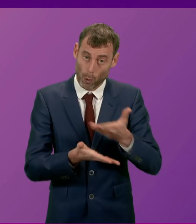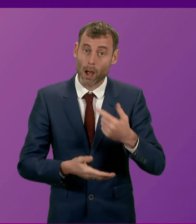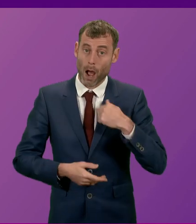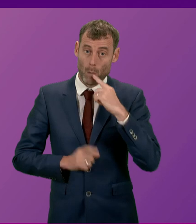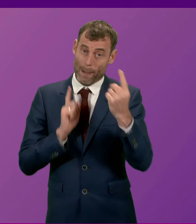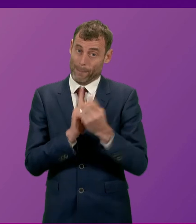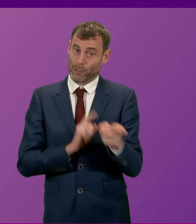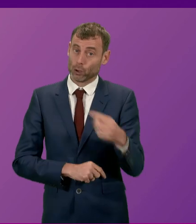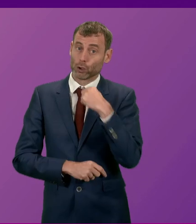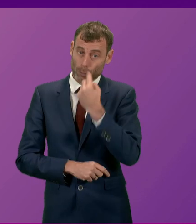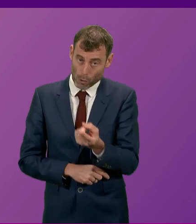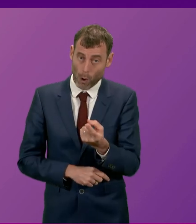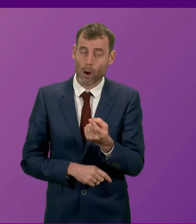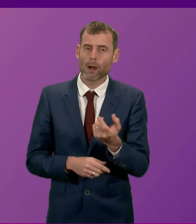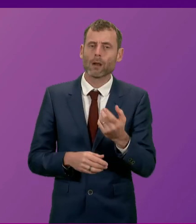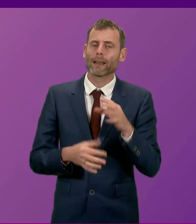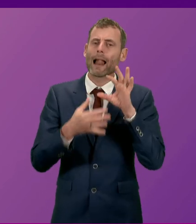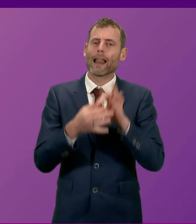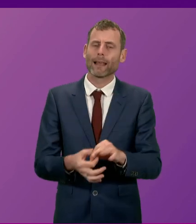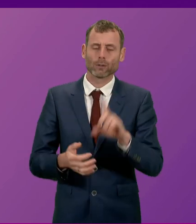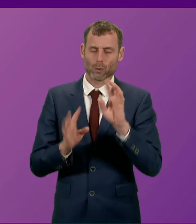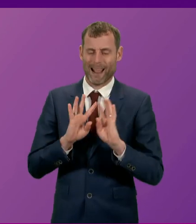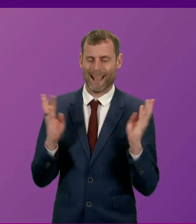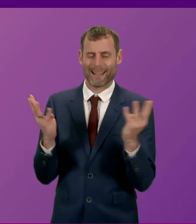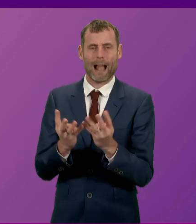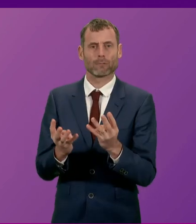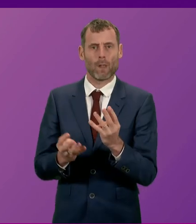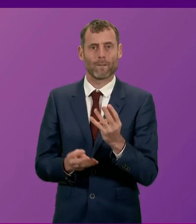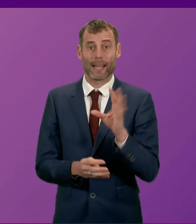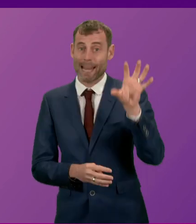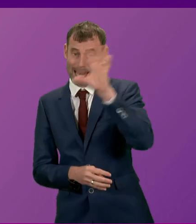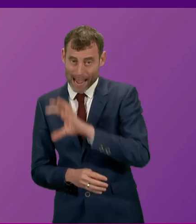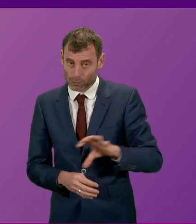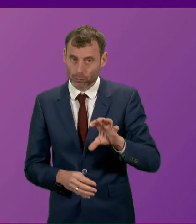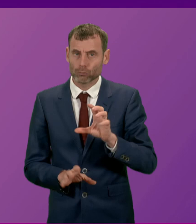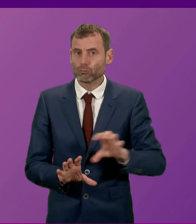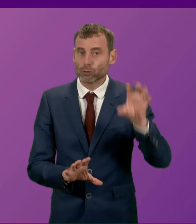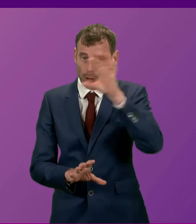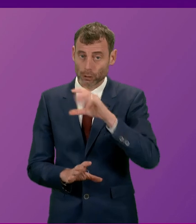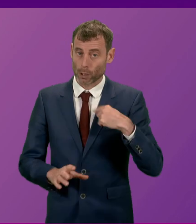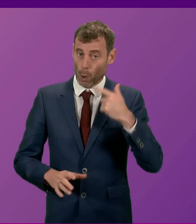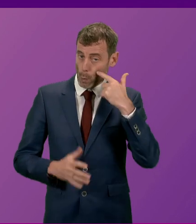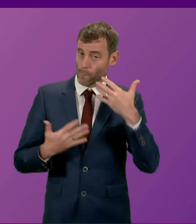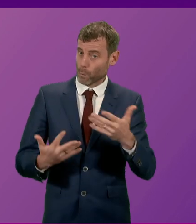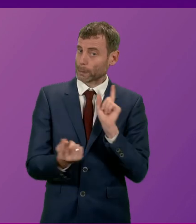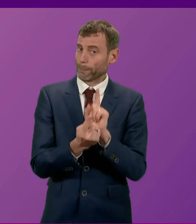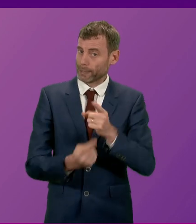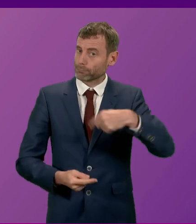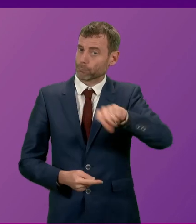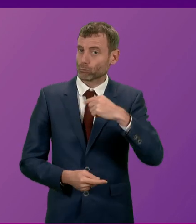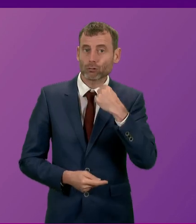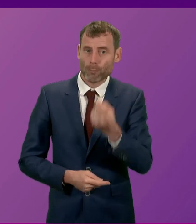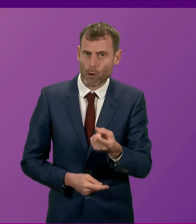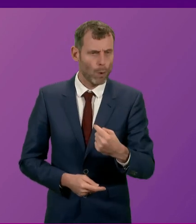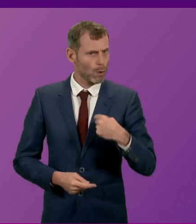as part of the Council of the Nations and Regions, to which I look forward tomorrow. Now, obviously, we